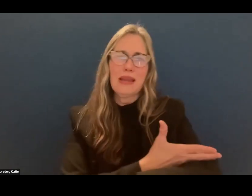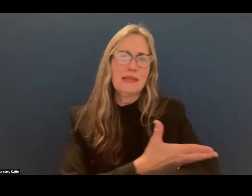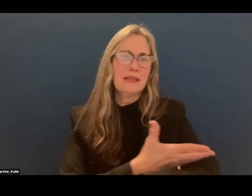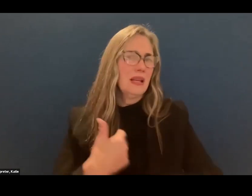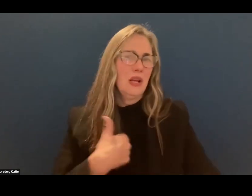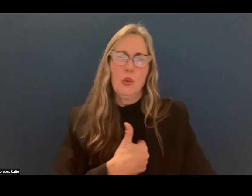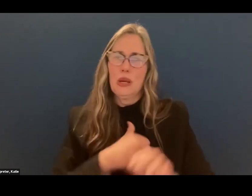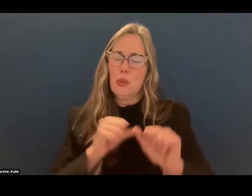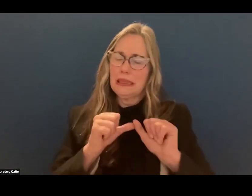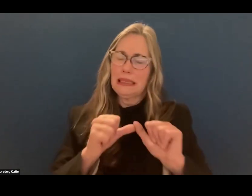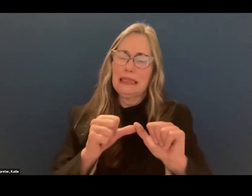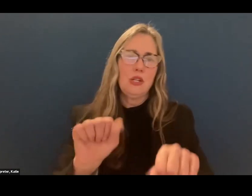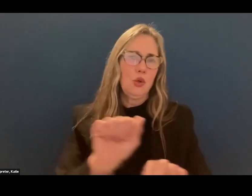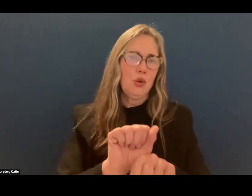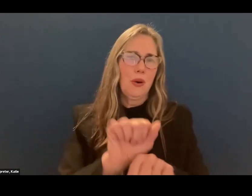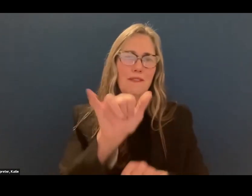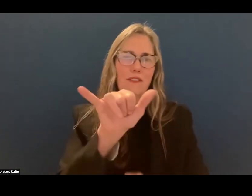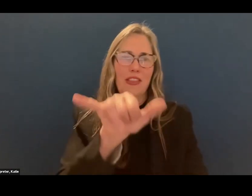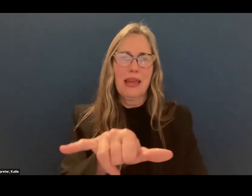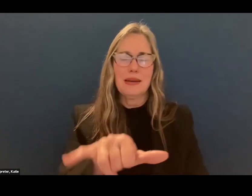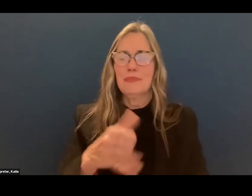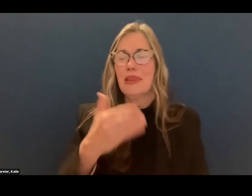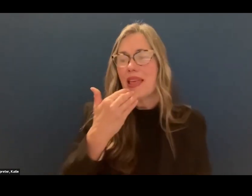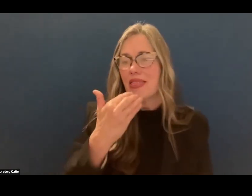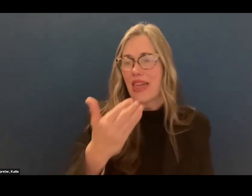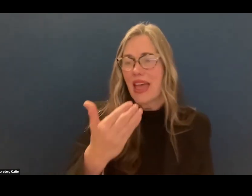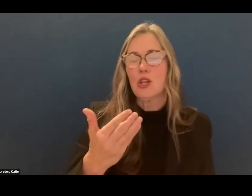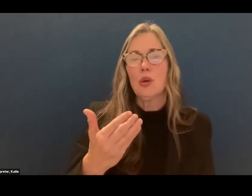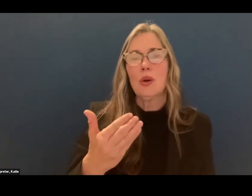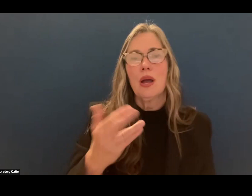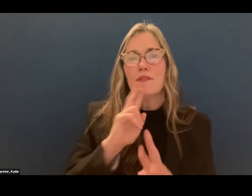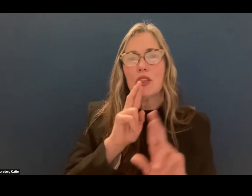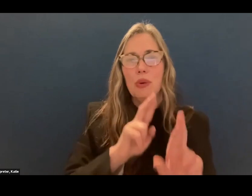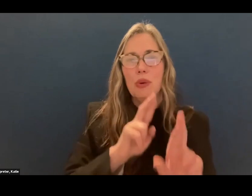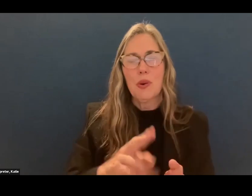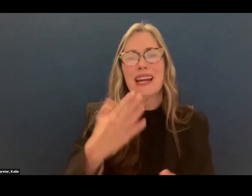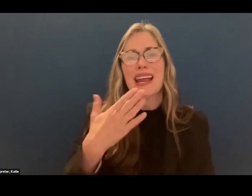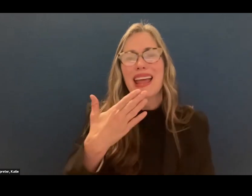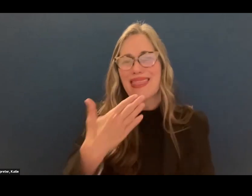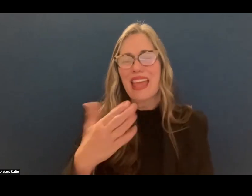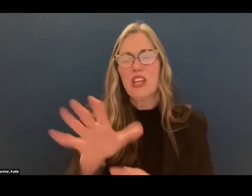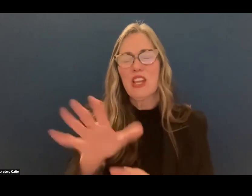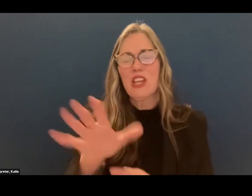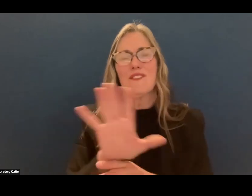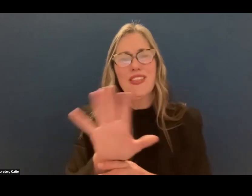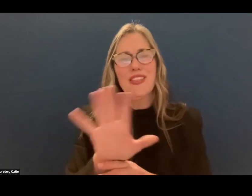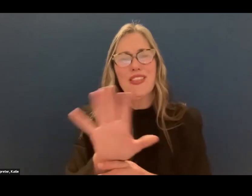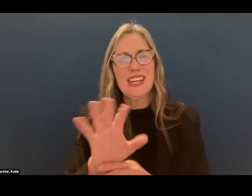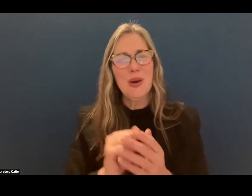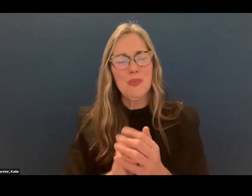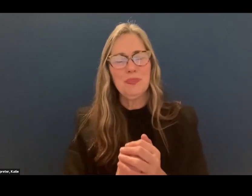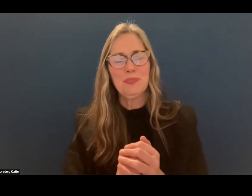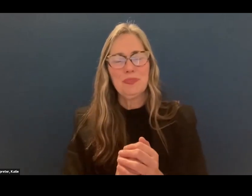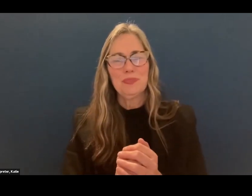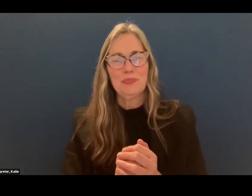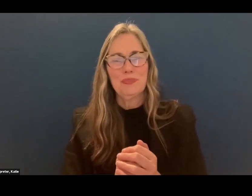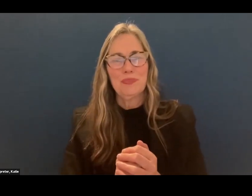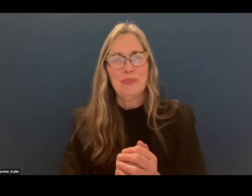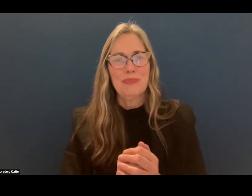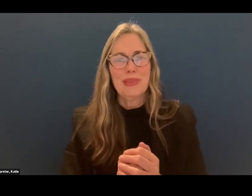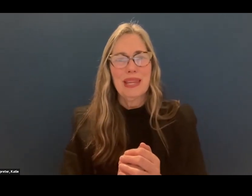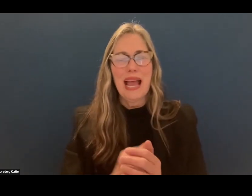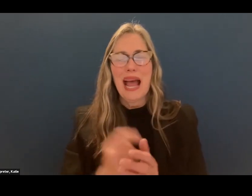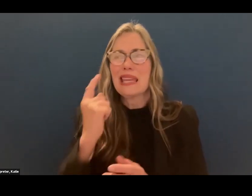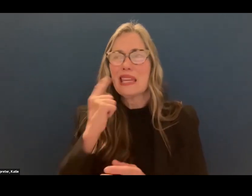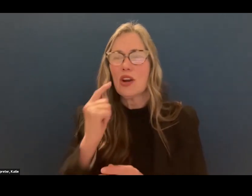Thank you, Ms. Edison, for your report, and thank you for the video. Looking forward to as we continue to expand that. I would add again I hear about our 3 high